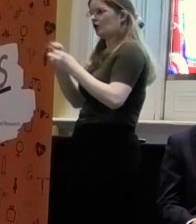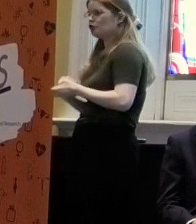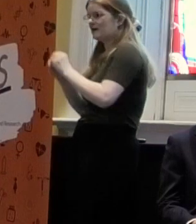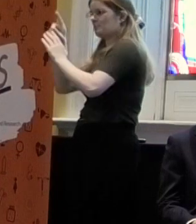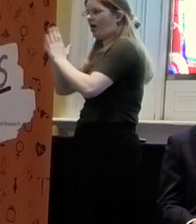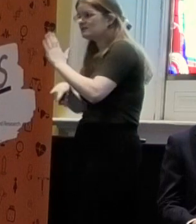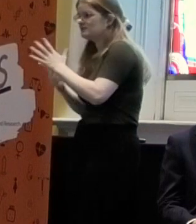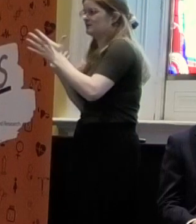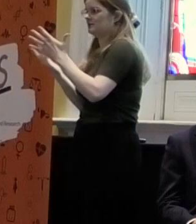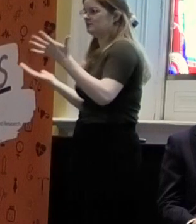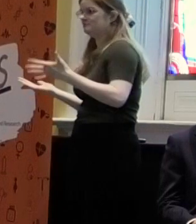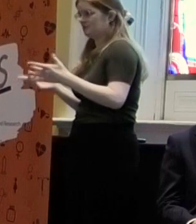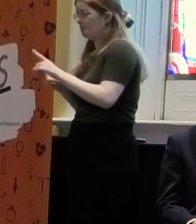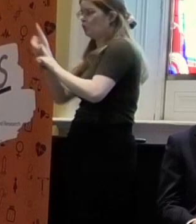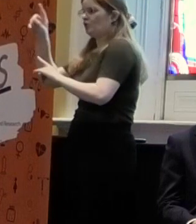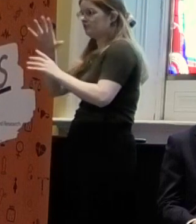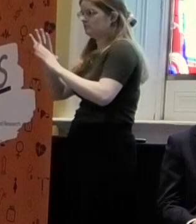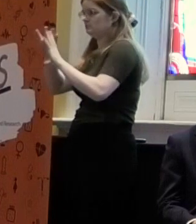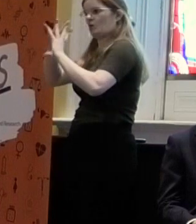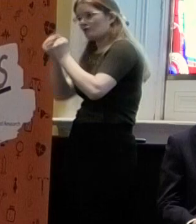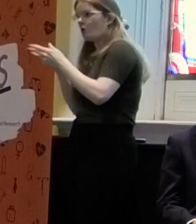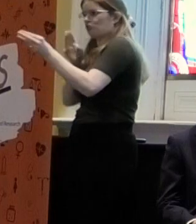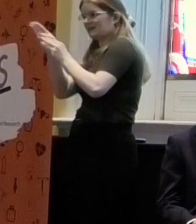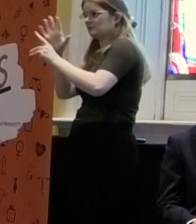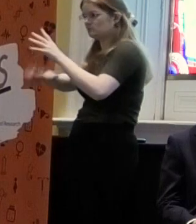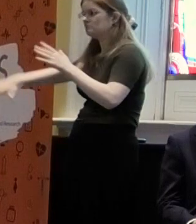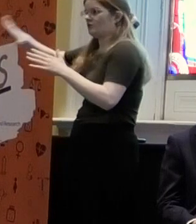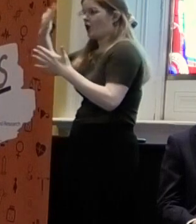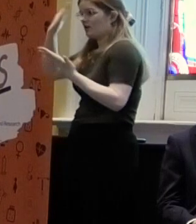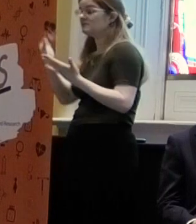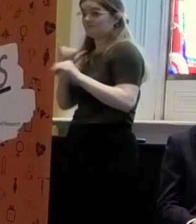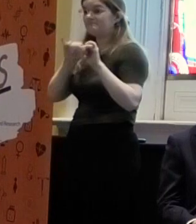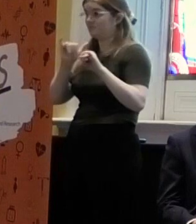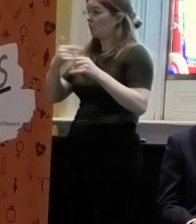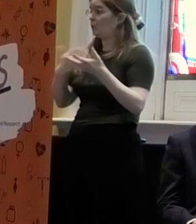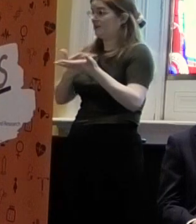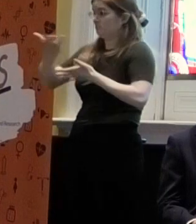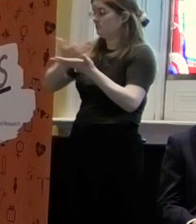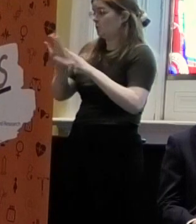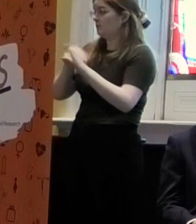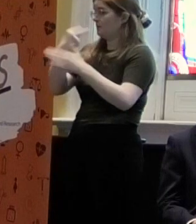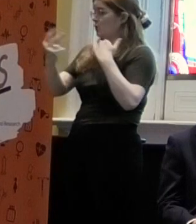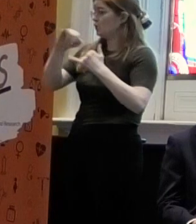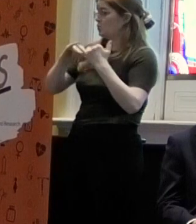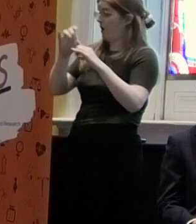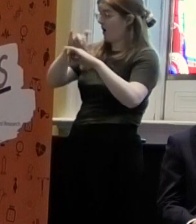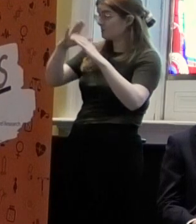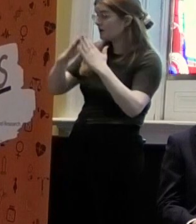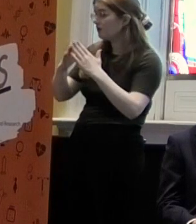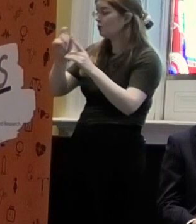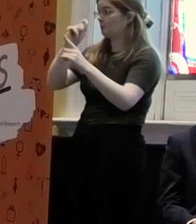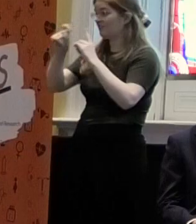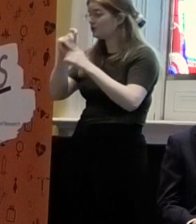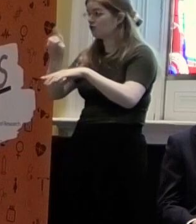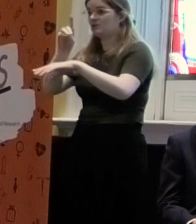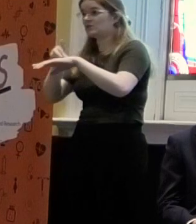into policies and ultimately improve practice over time. So we do engage with both the hospitals and the clinicians on